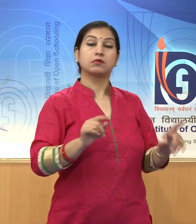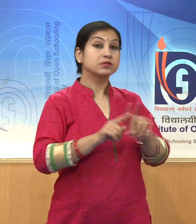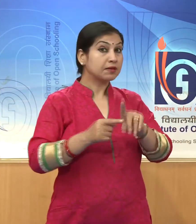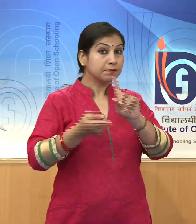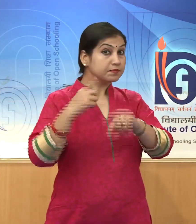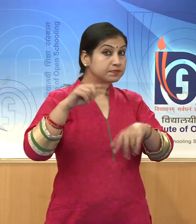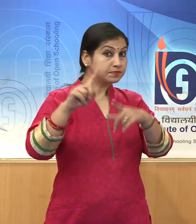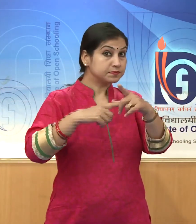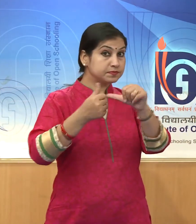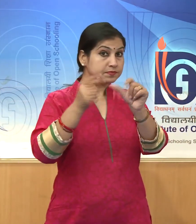Japanese artists.